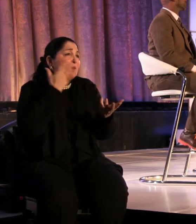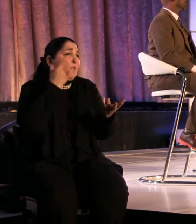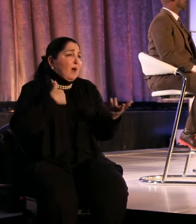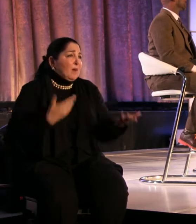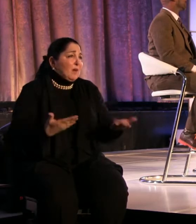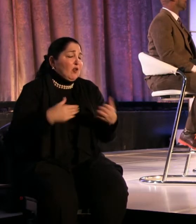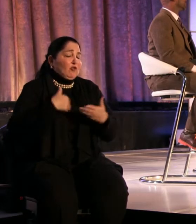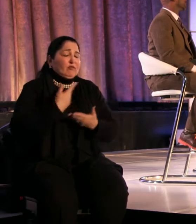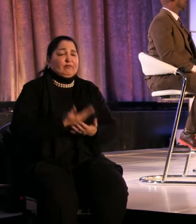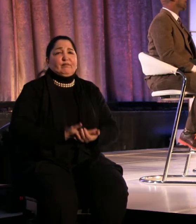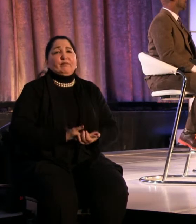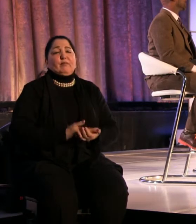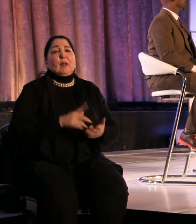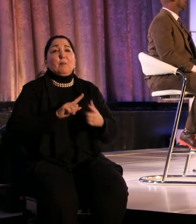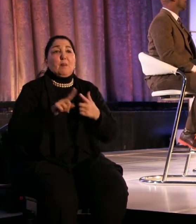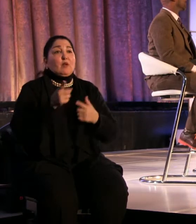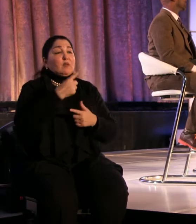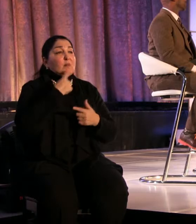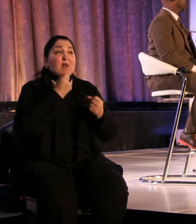lot of those songs are